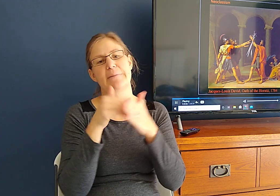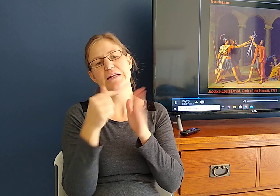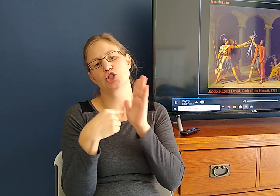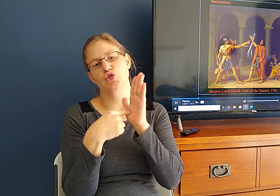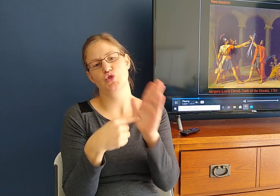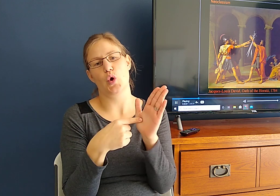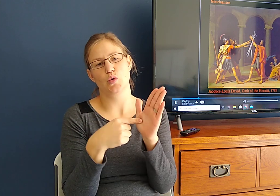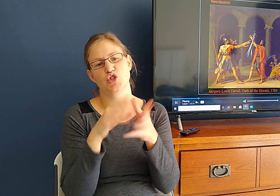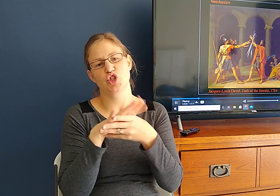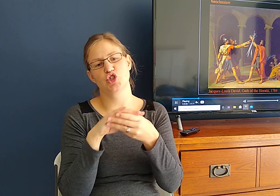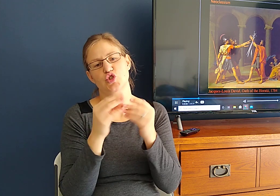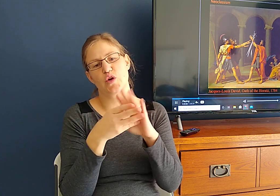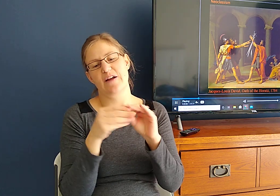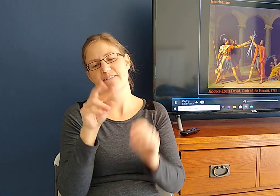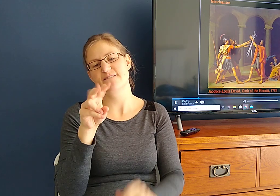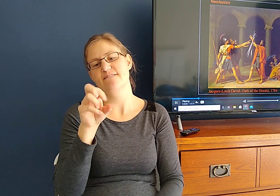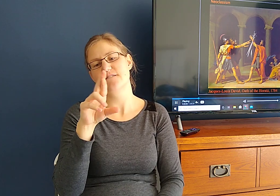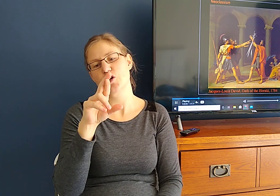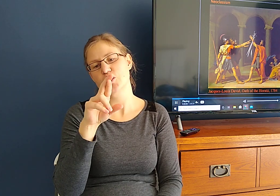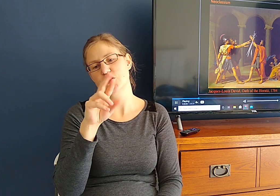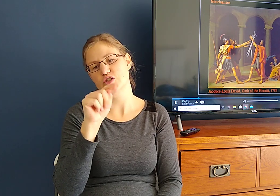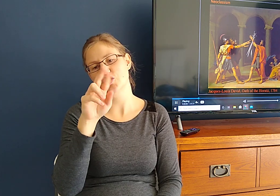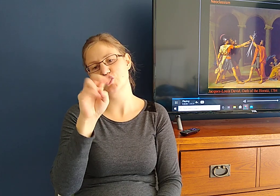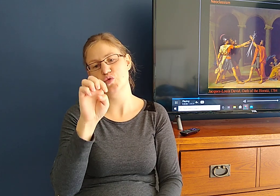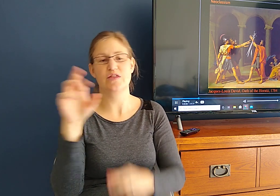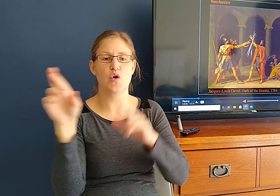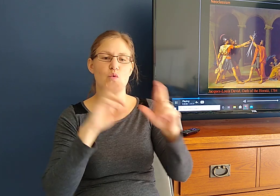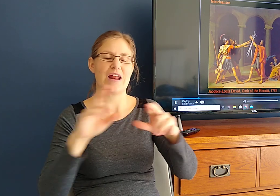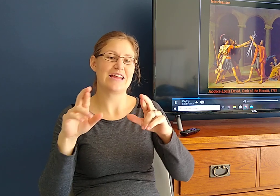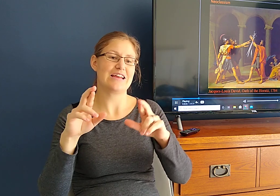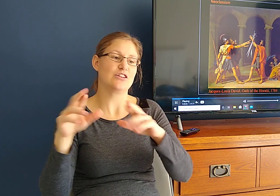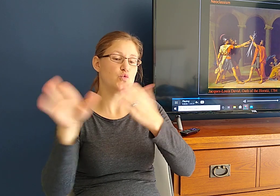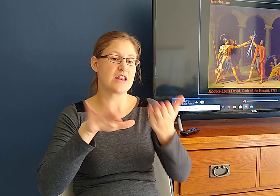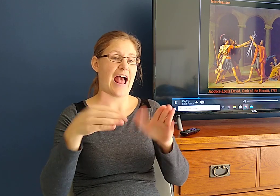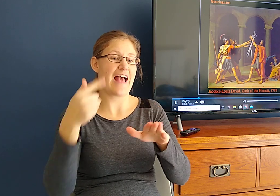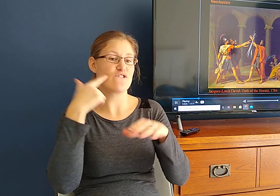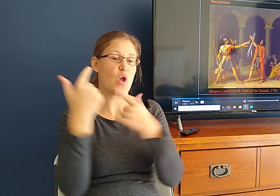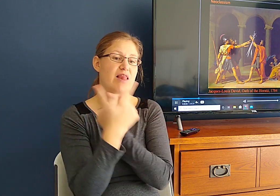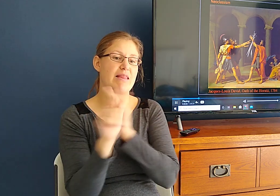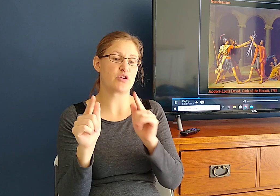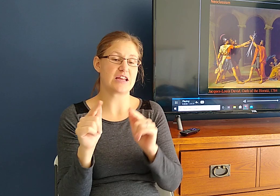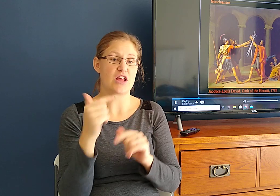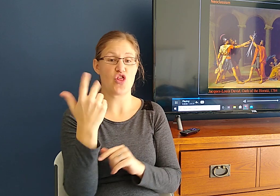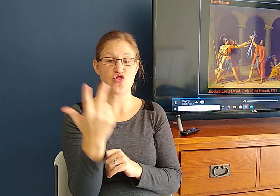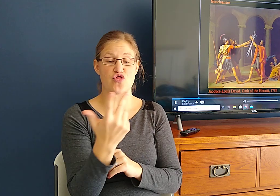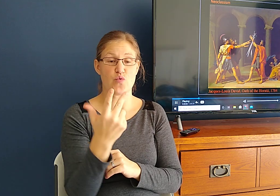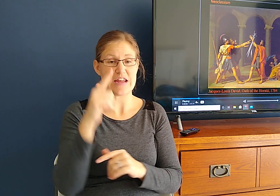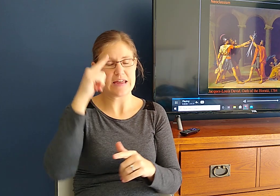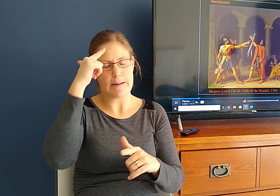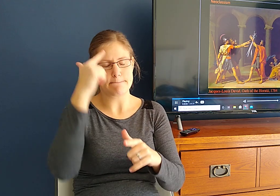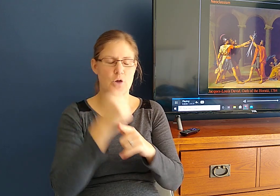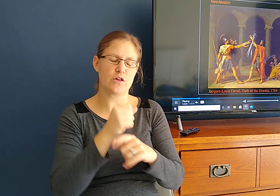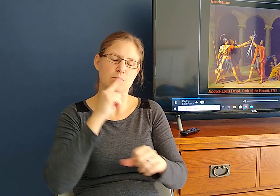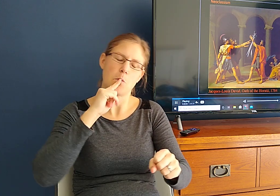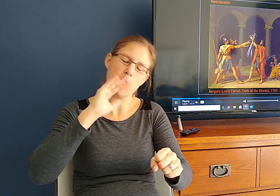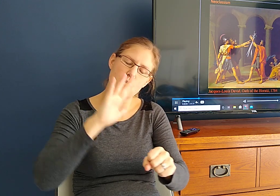story of virtue and the readiness to die for liberty. Three brothers pledged to take the sword